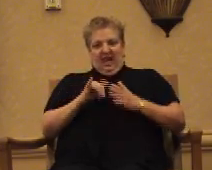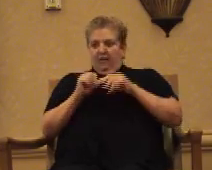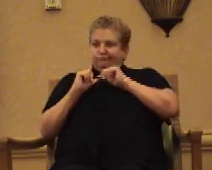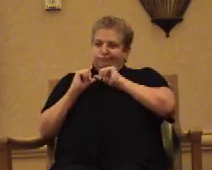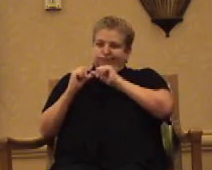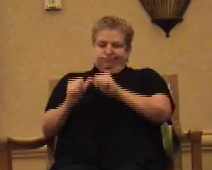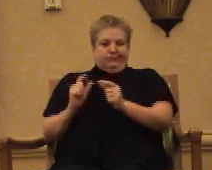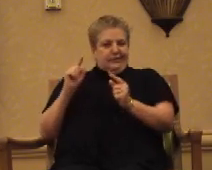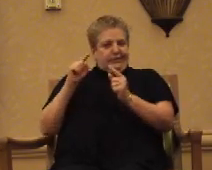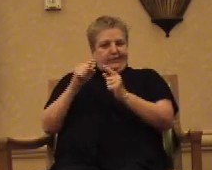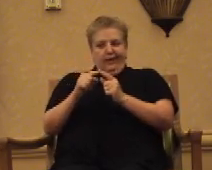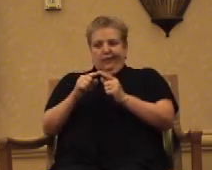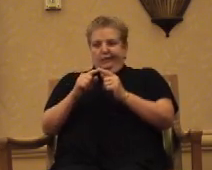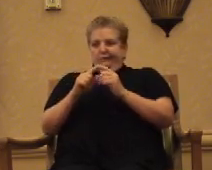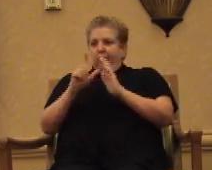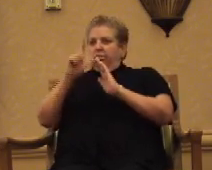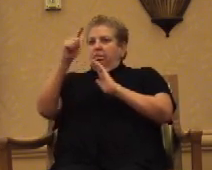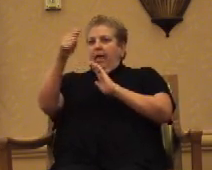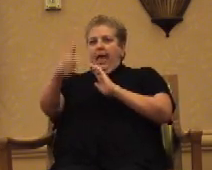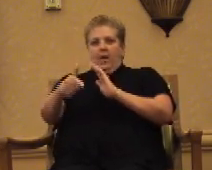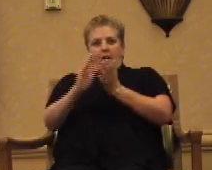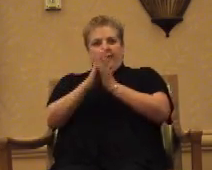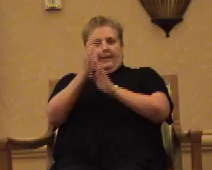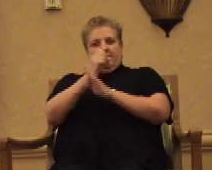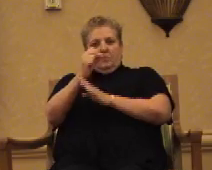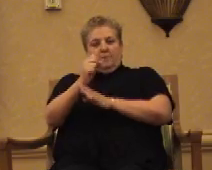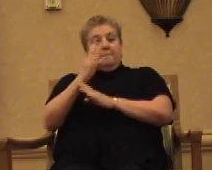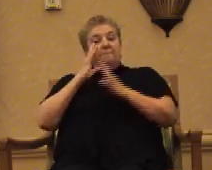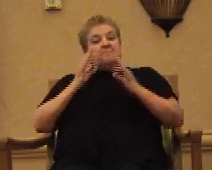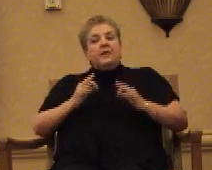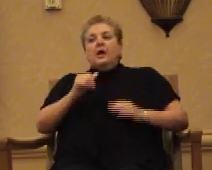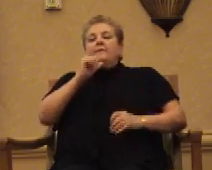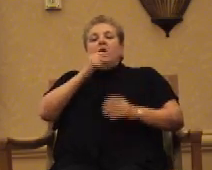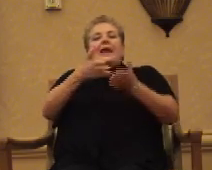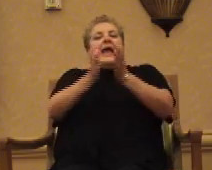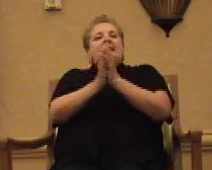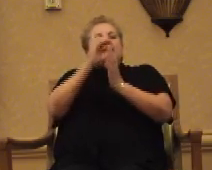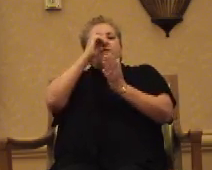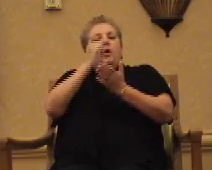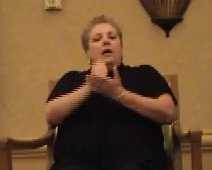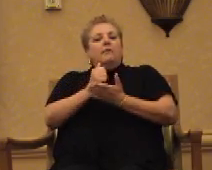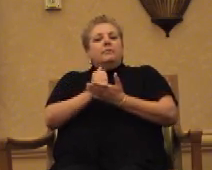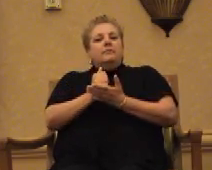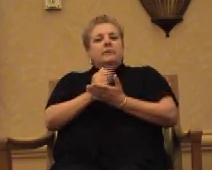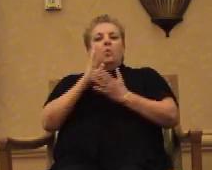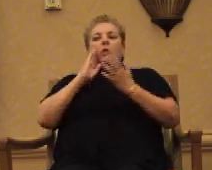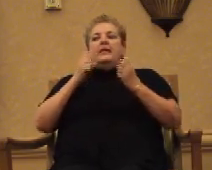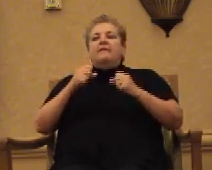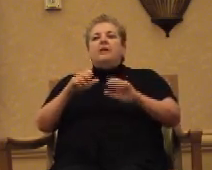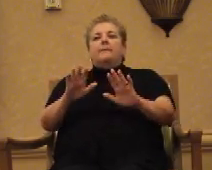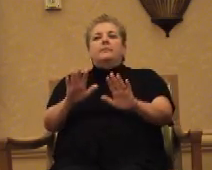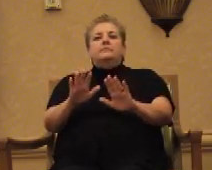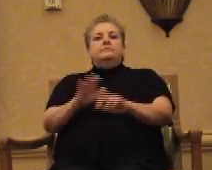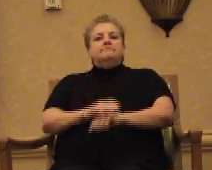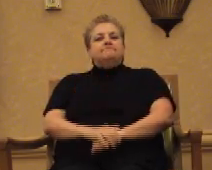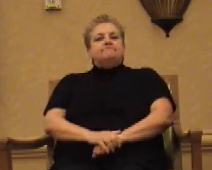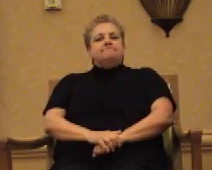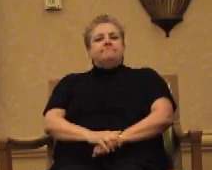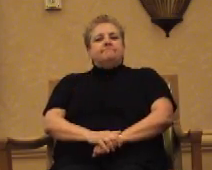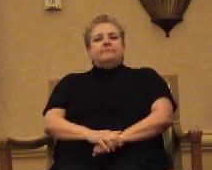wasn't going to ask for help. I was going to give up the thing I love the most and ask for help or be vulnerable or be